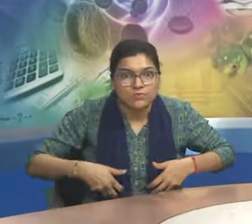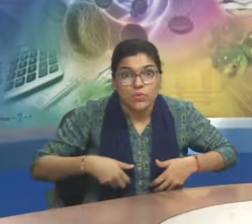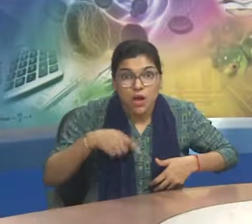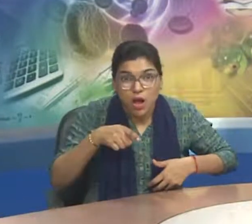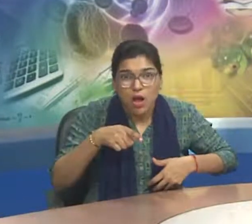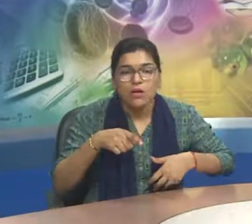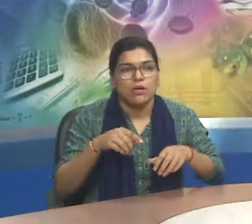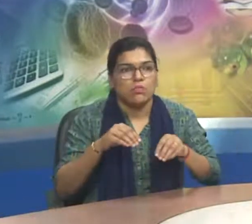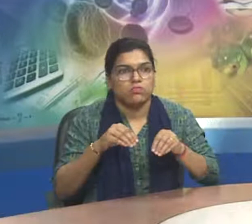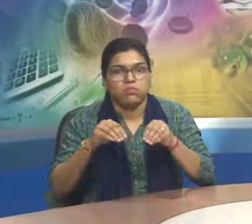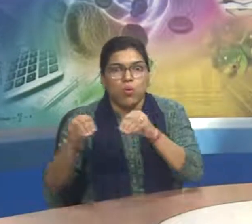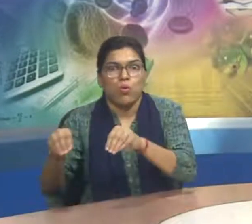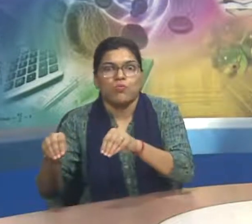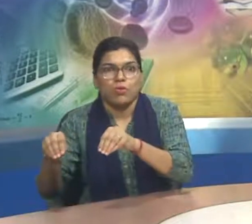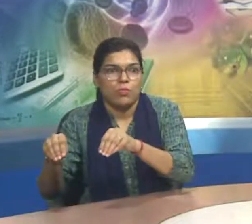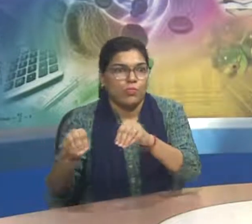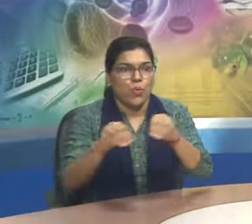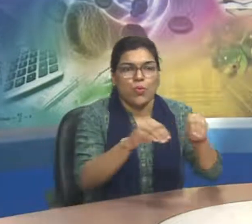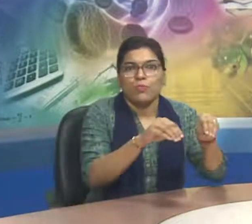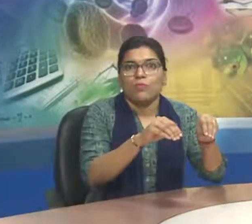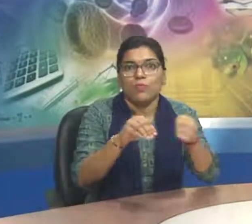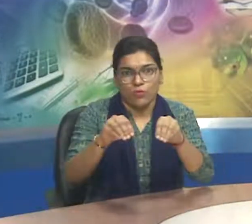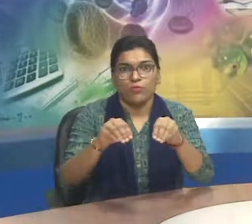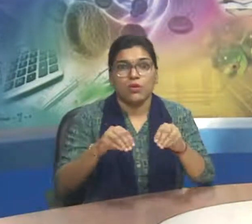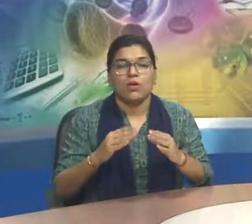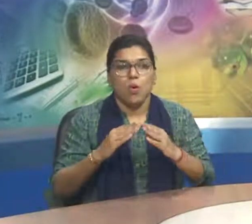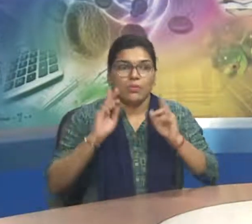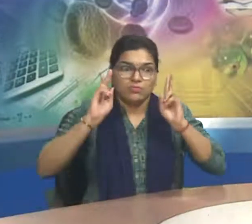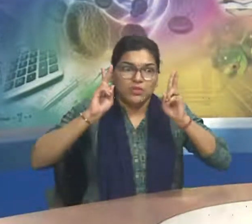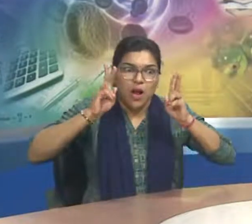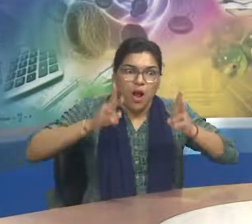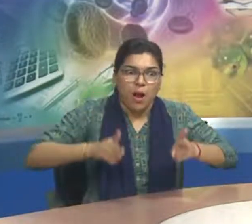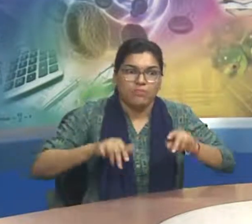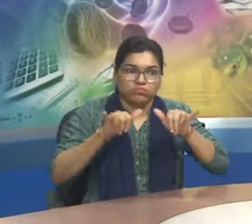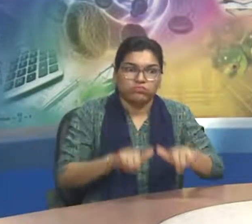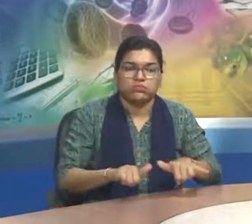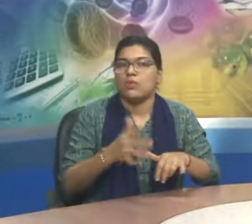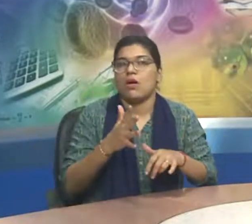we will be able to explain how the nomadic humans